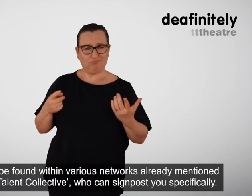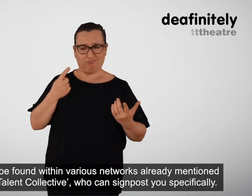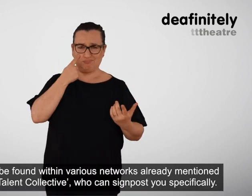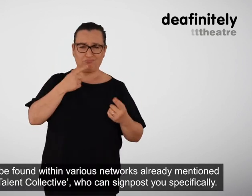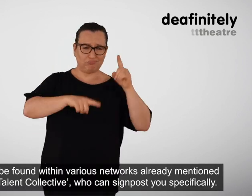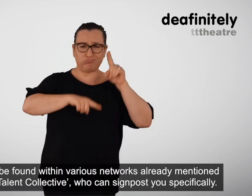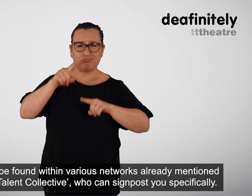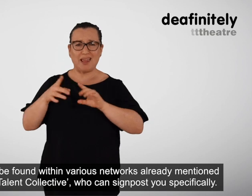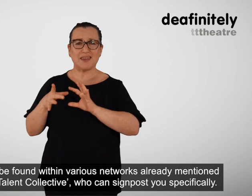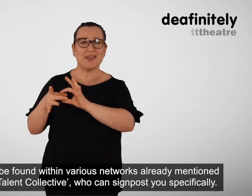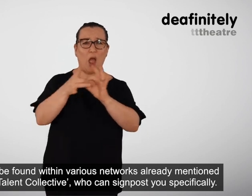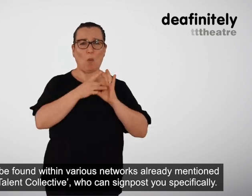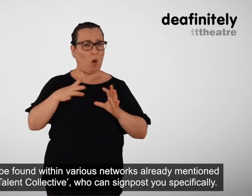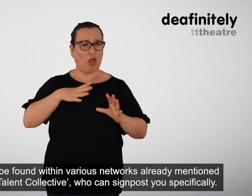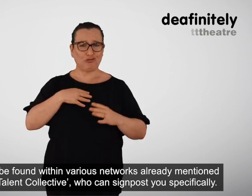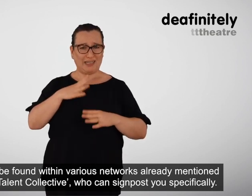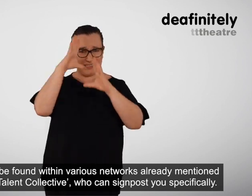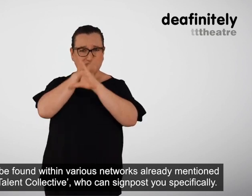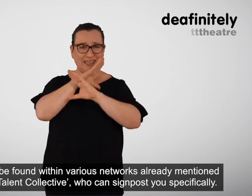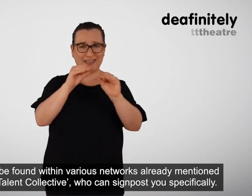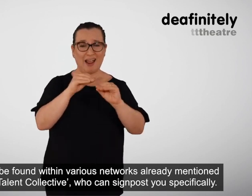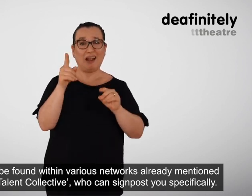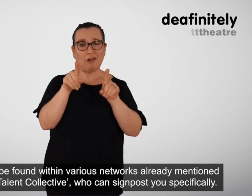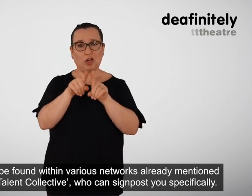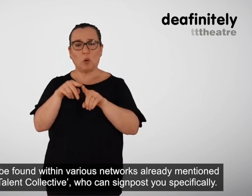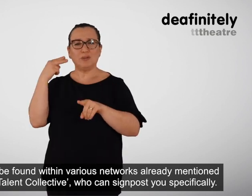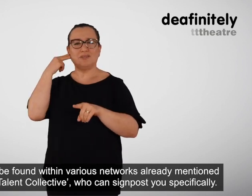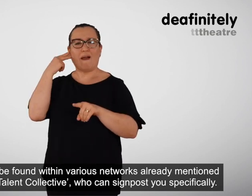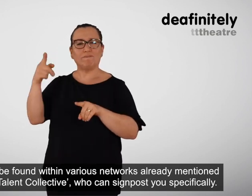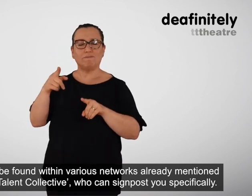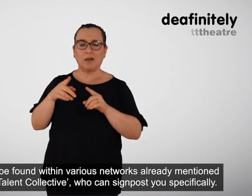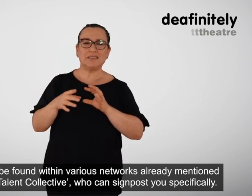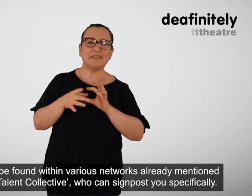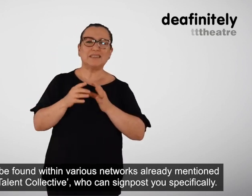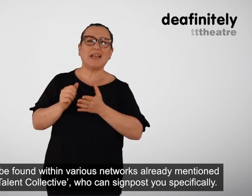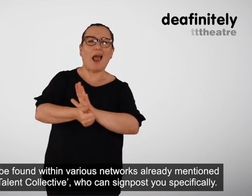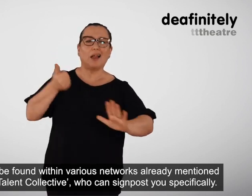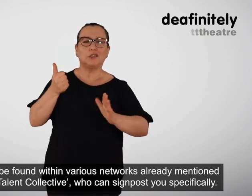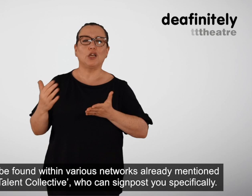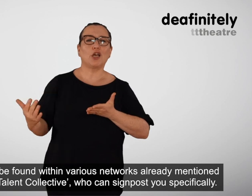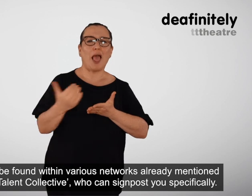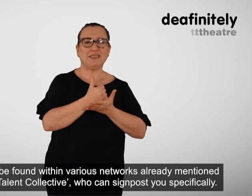networks already mentioned and Deaf Talent Collective, who can signpost you specifically.